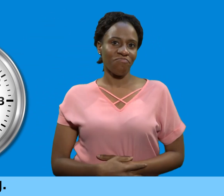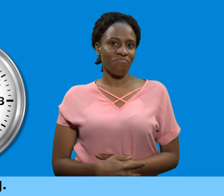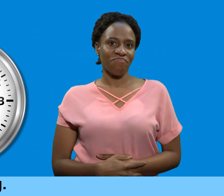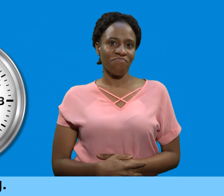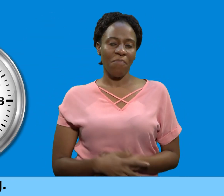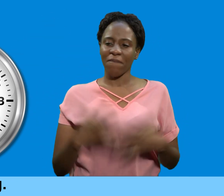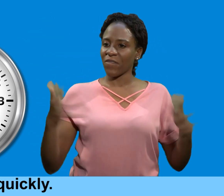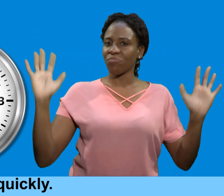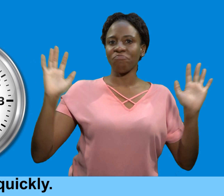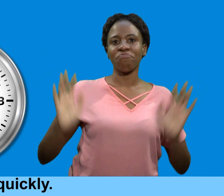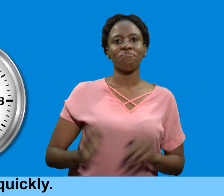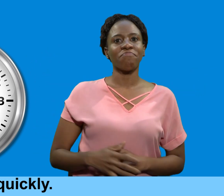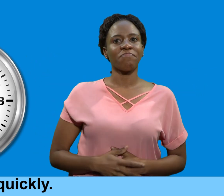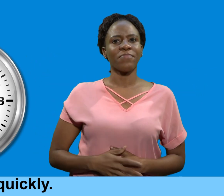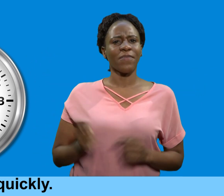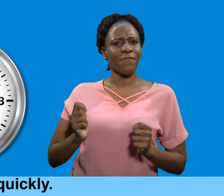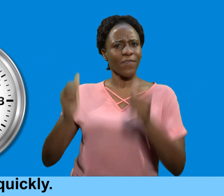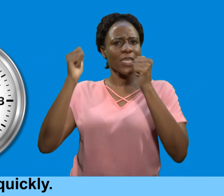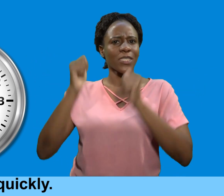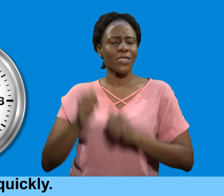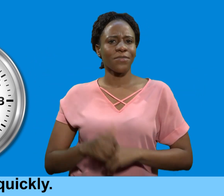waving. See, it's done quickly.